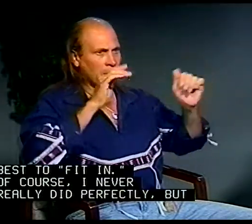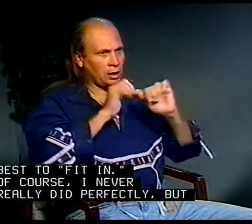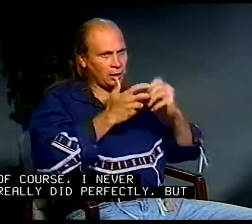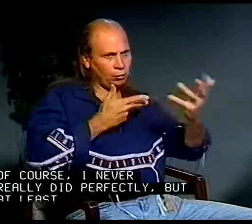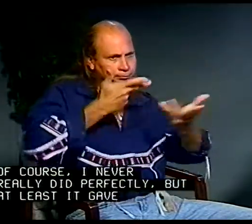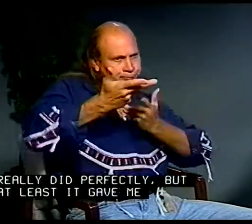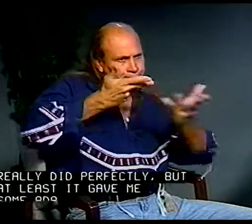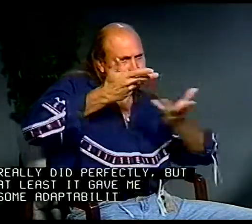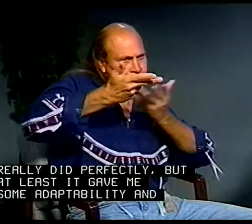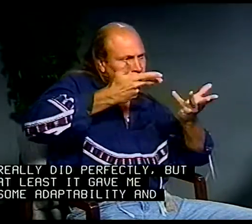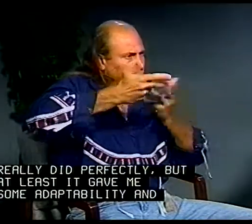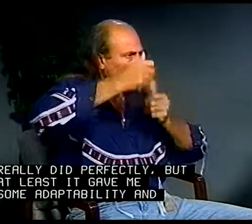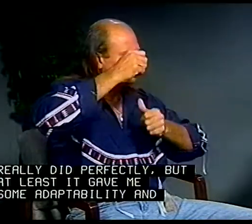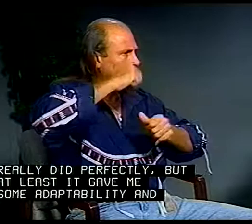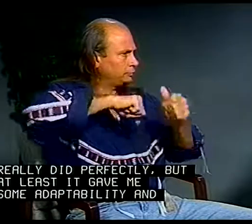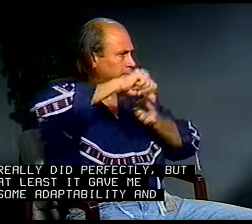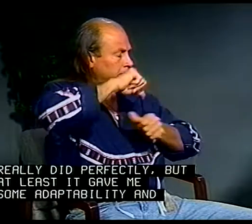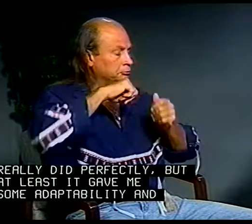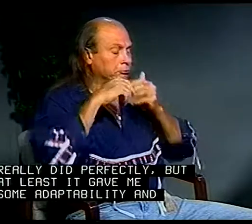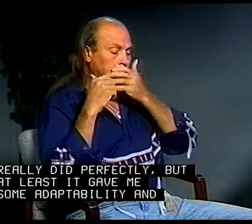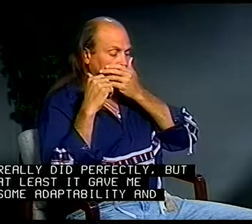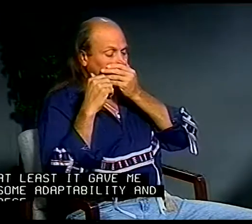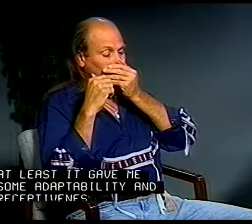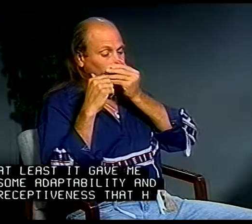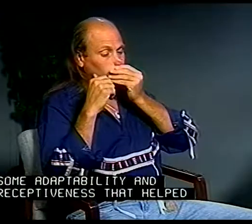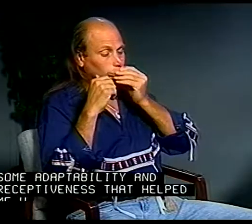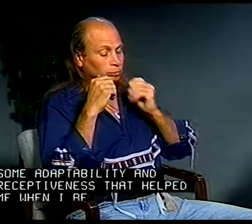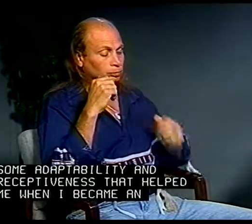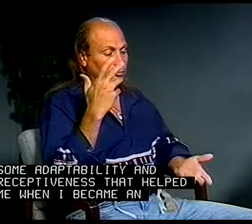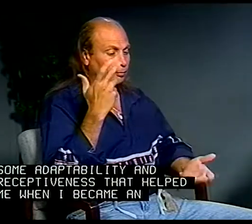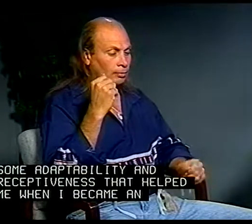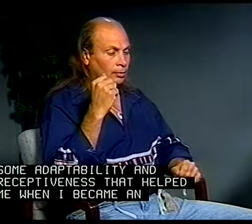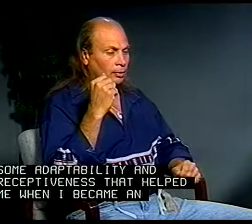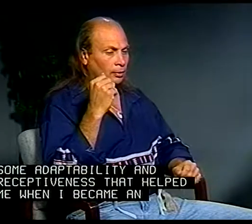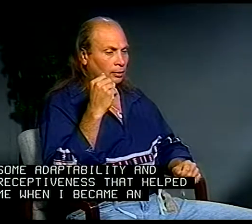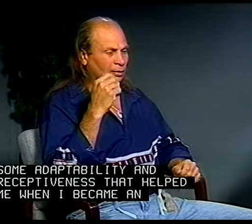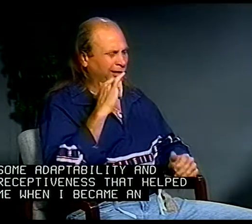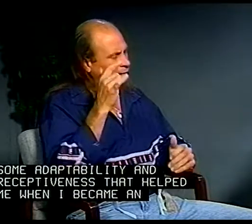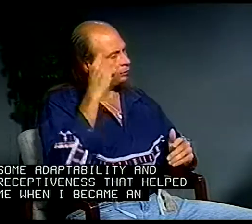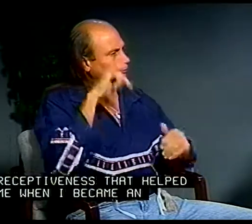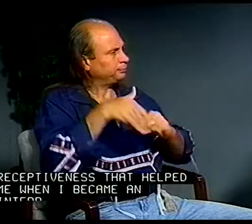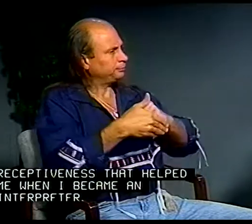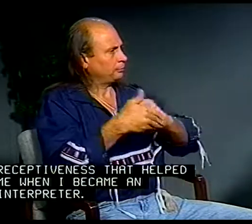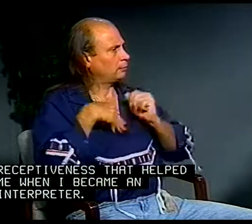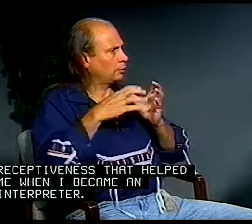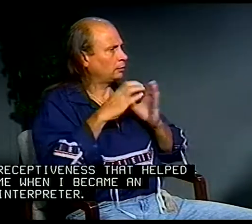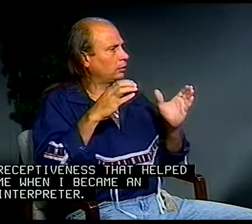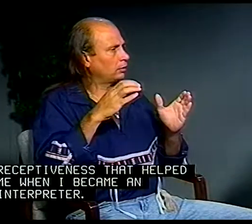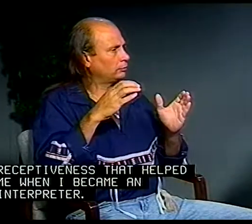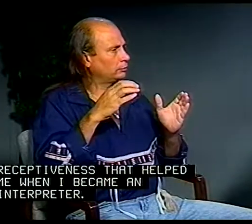never really did perfectly, but at least it gave me some adaptability and receptiveness that helped me when I became an